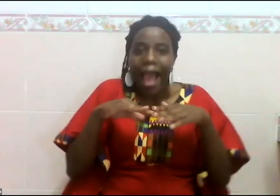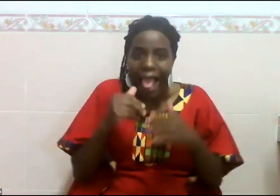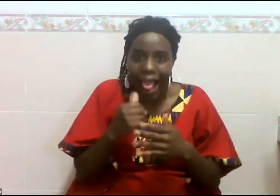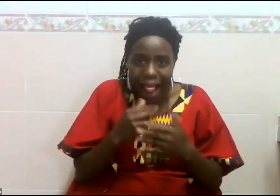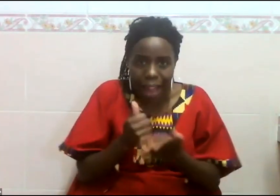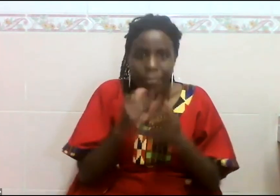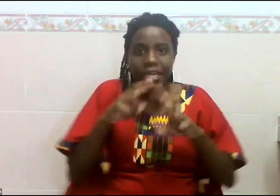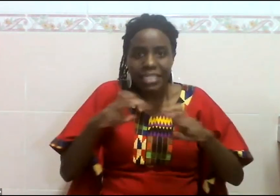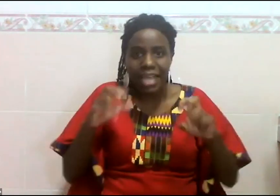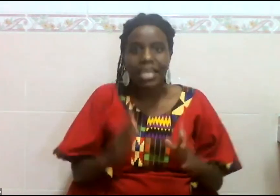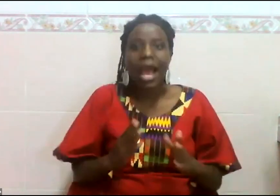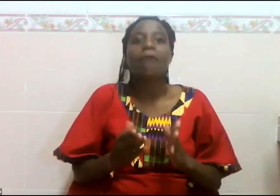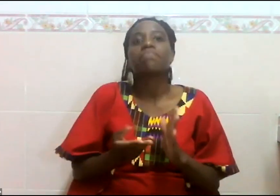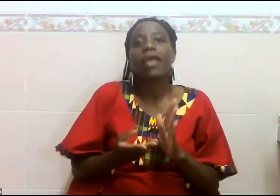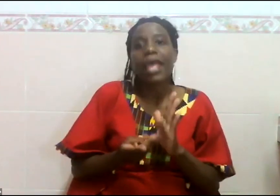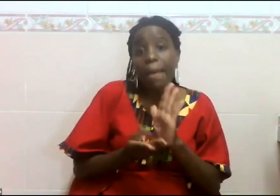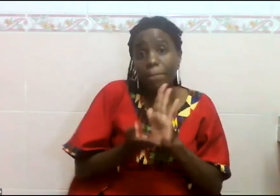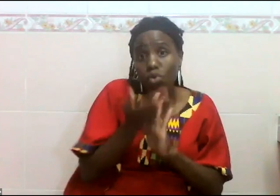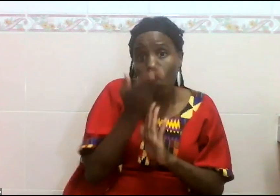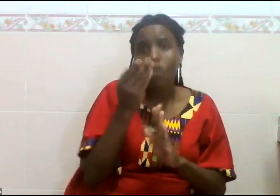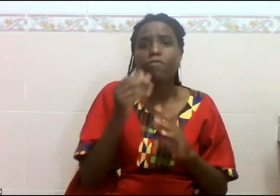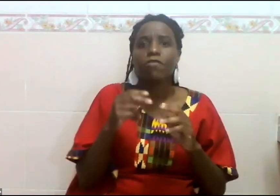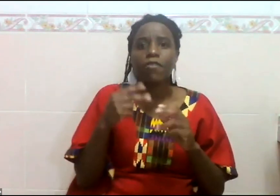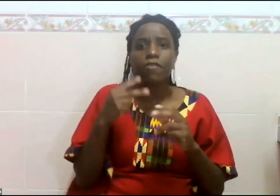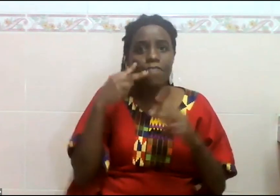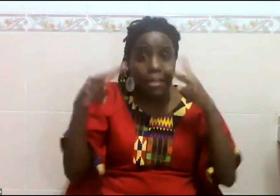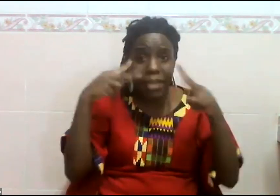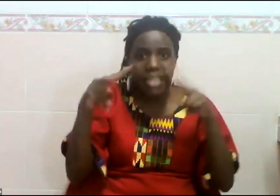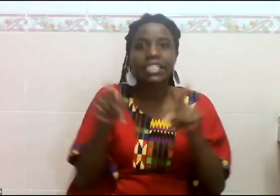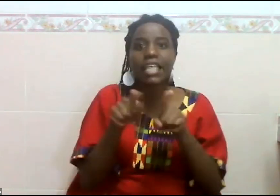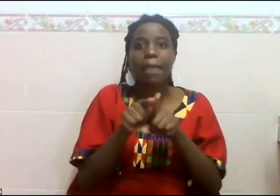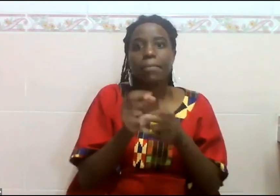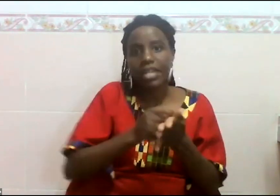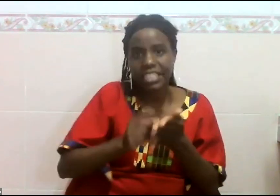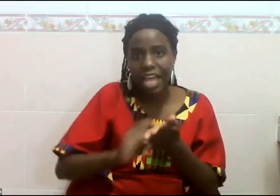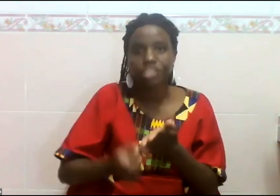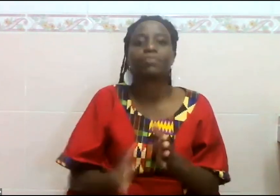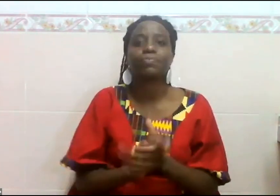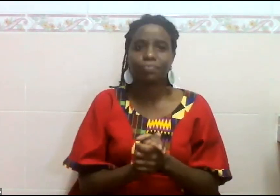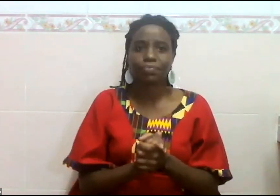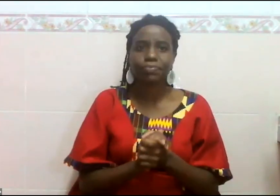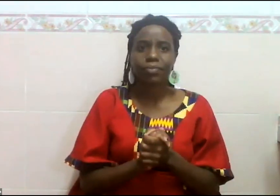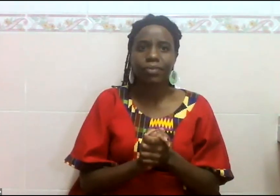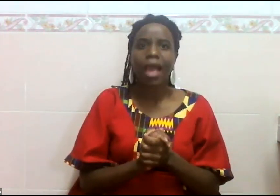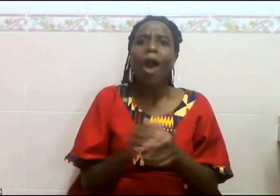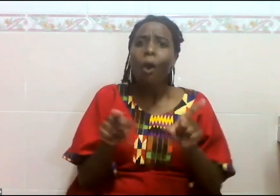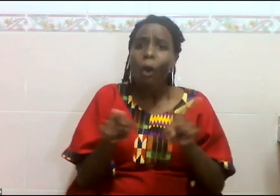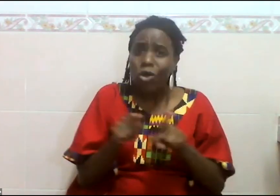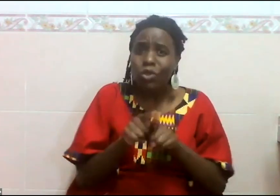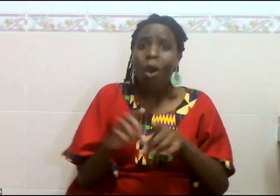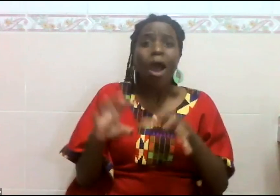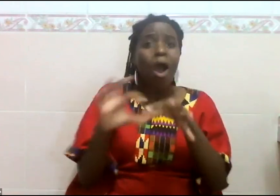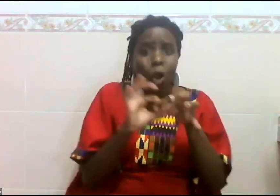And partnering with Eider Africa and PREreview to host this workshop was so important to